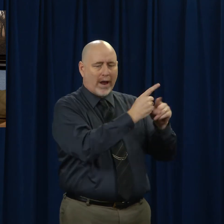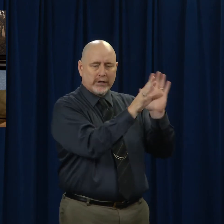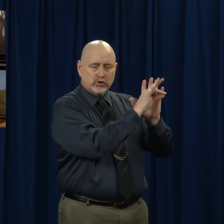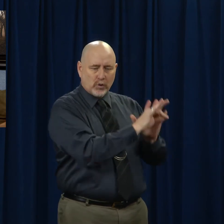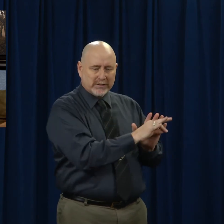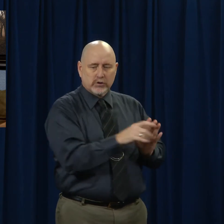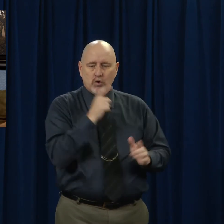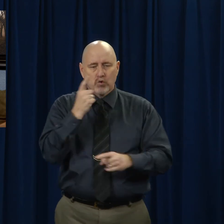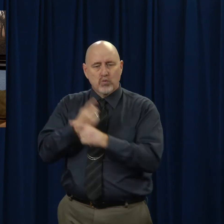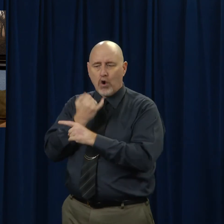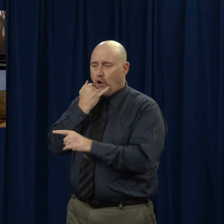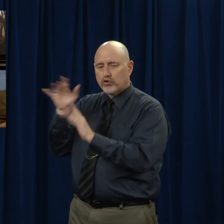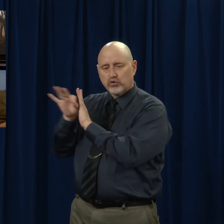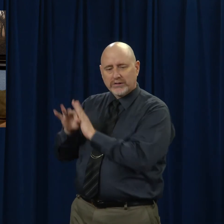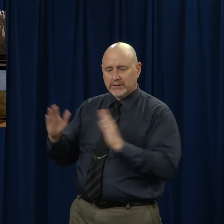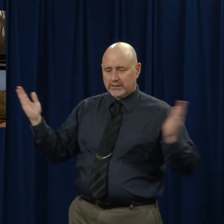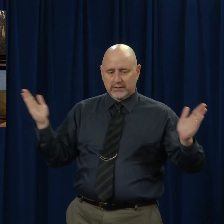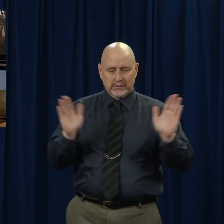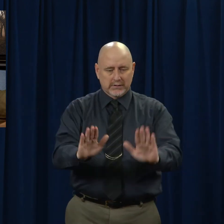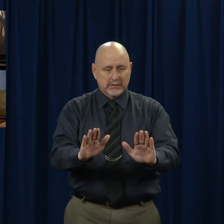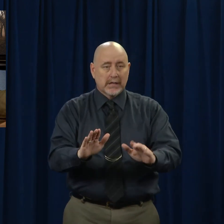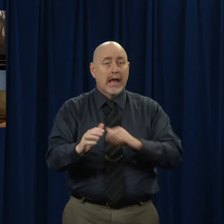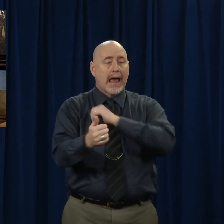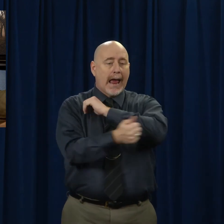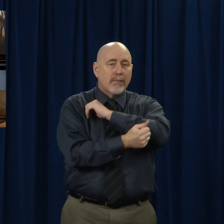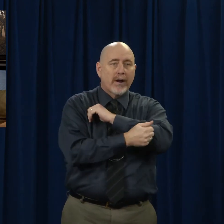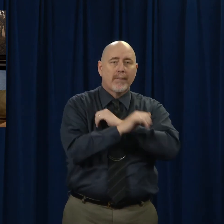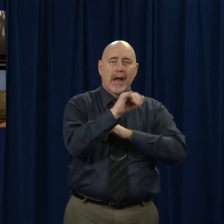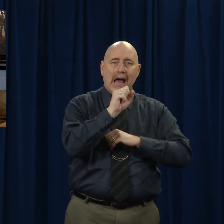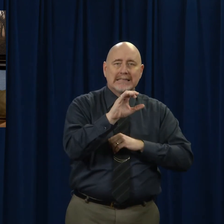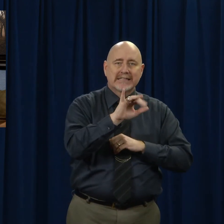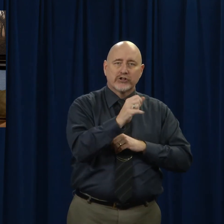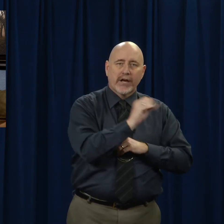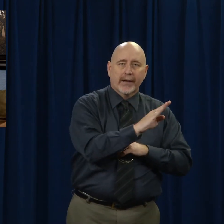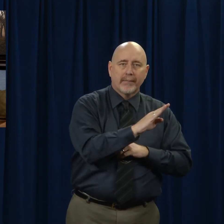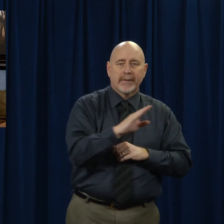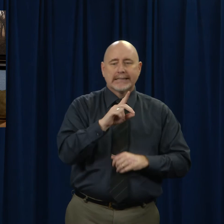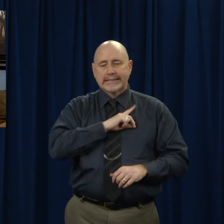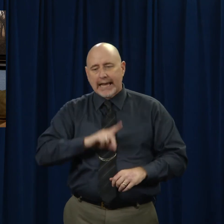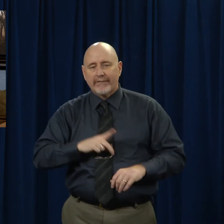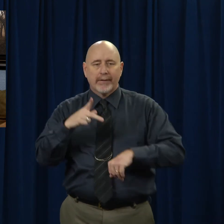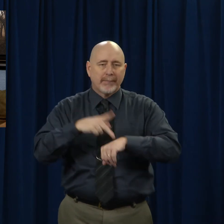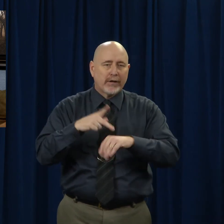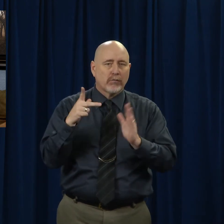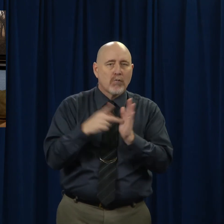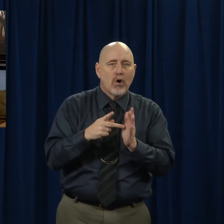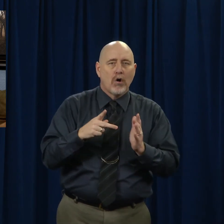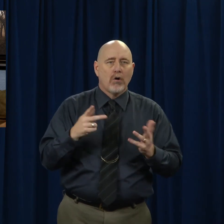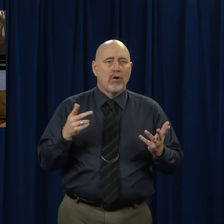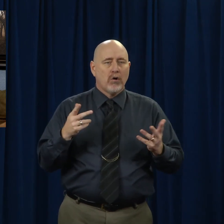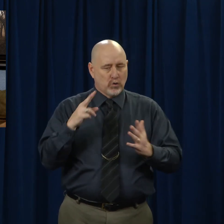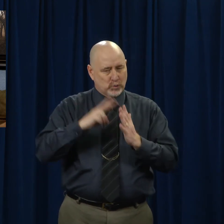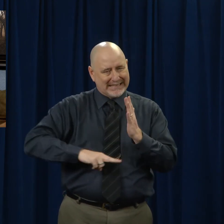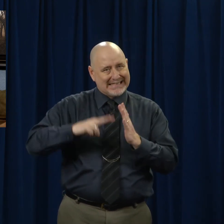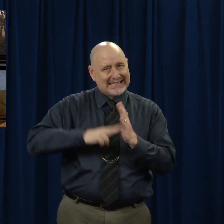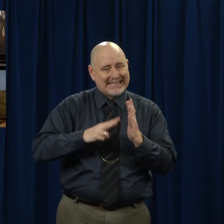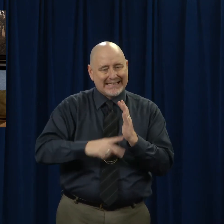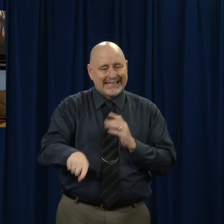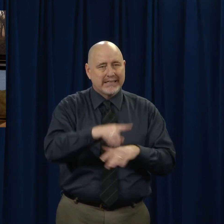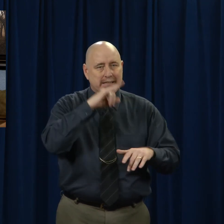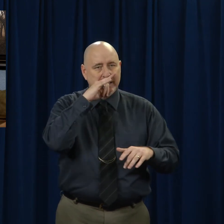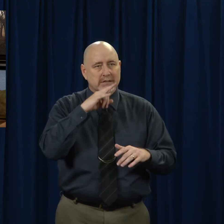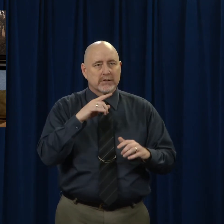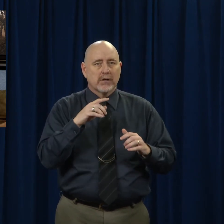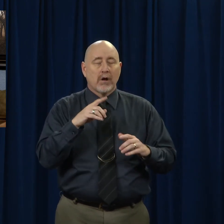right thing and people who did the wrong thing. Teach them about Abraham and Isaac and Jacob and David and Peter and Paul. Read to